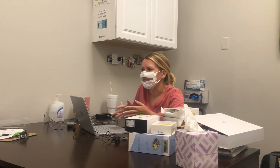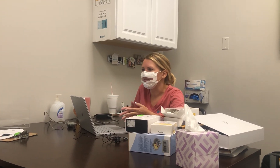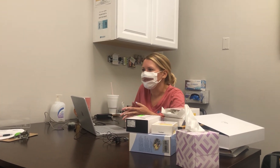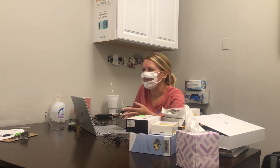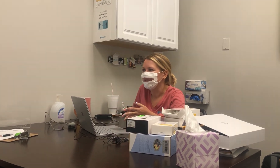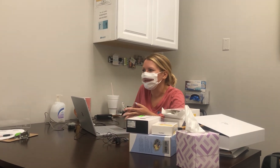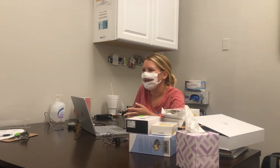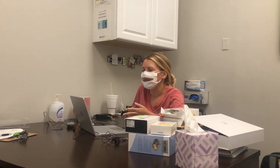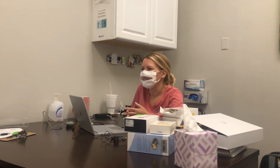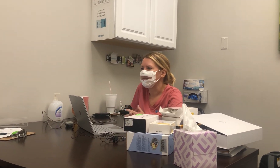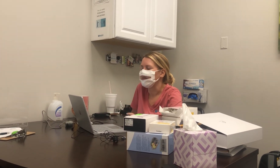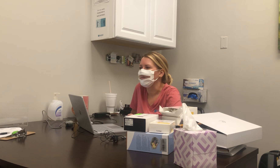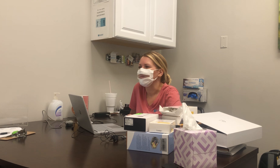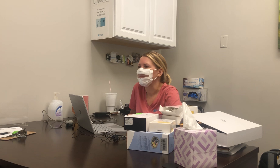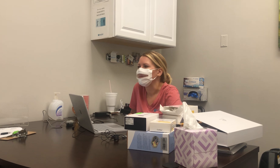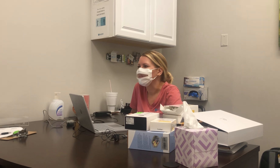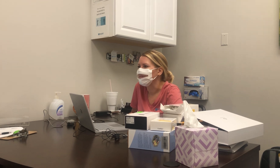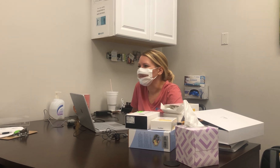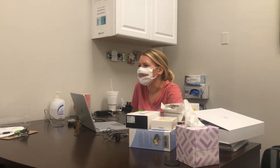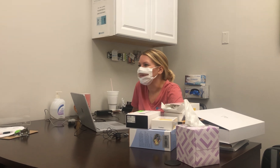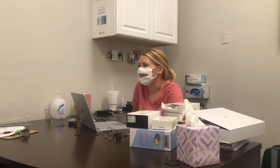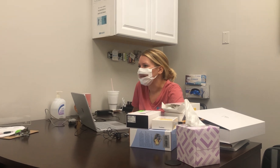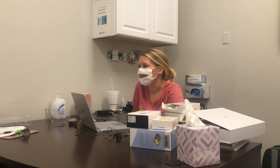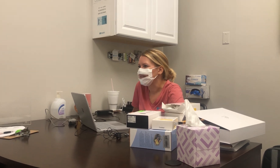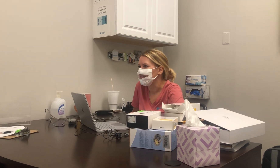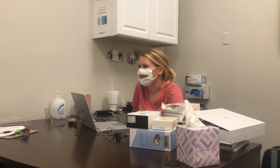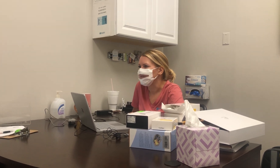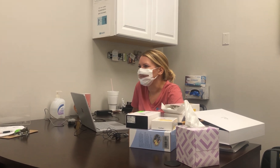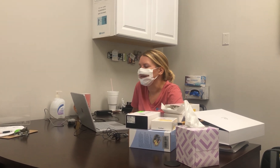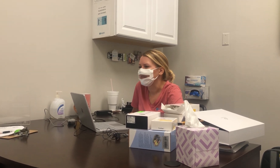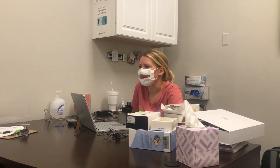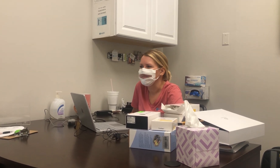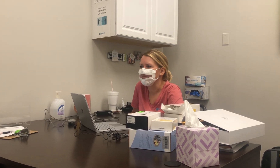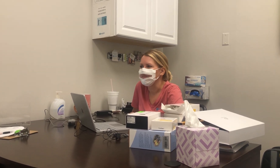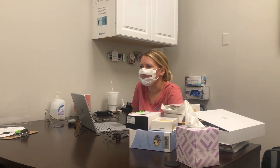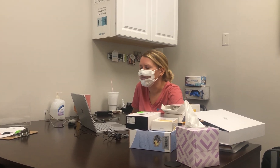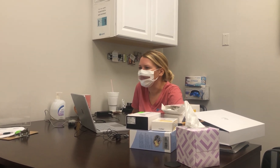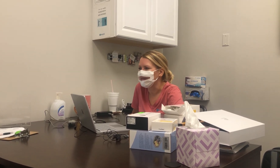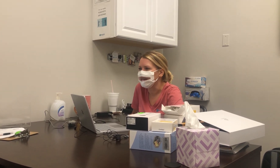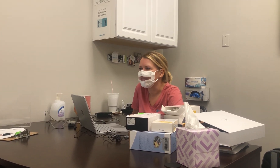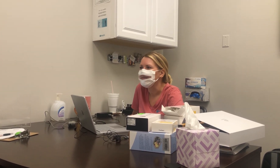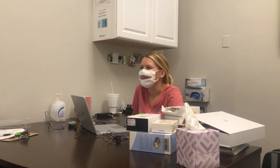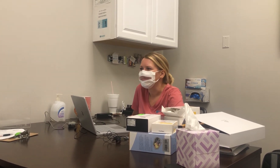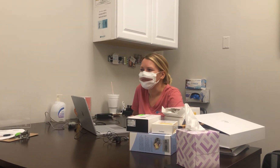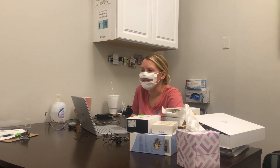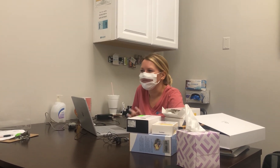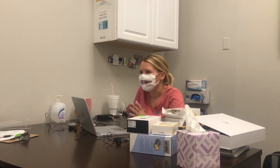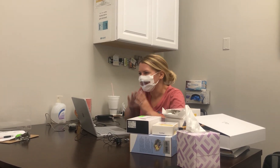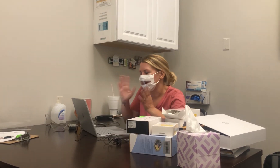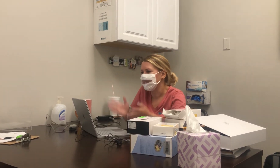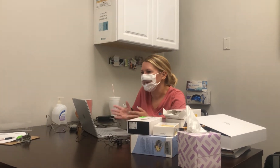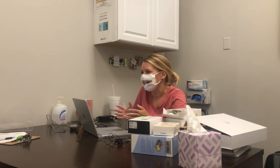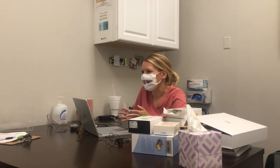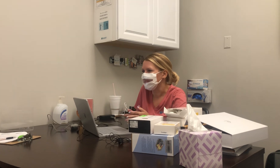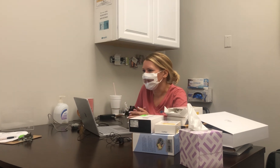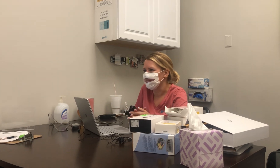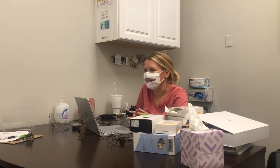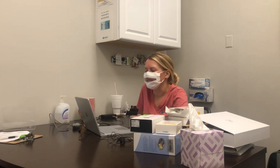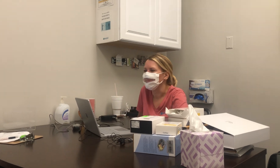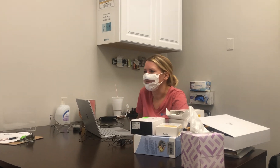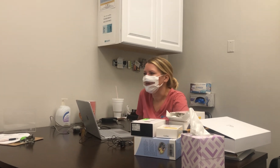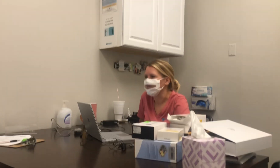case individually, and so we'll do what we need to do, what I think is most appropriate based on what's happening in